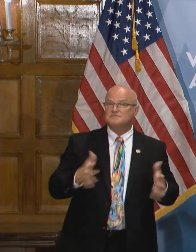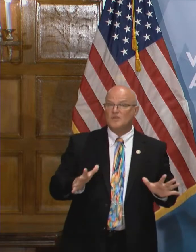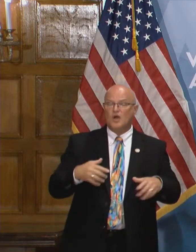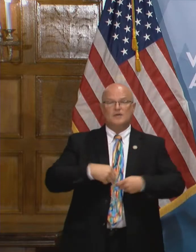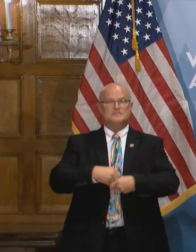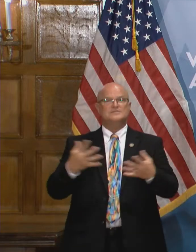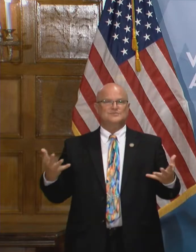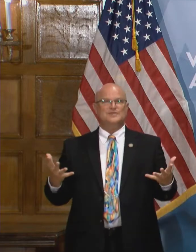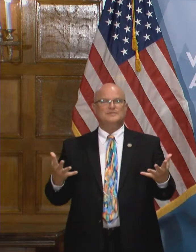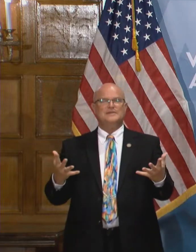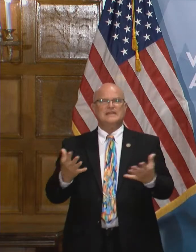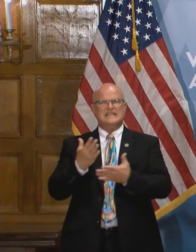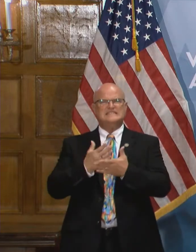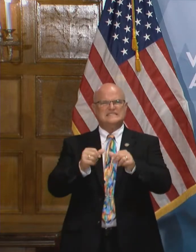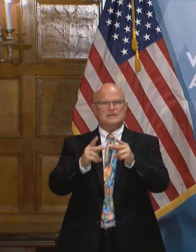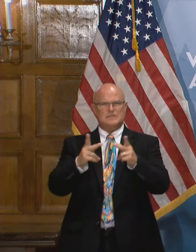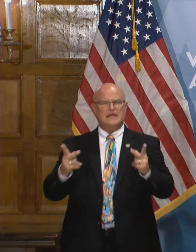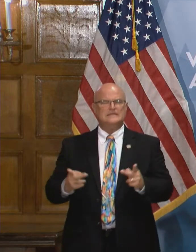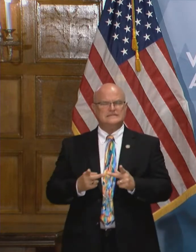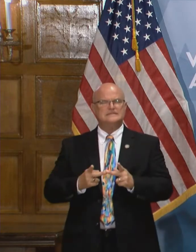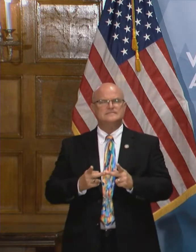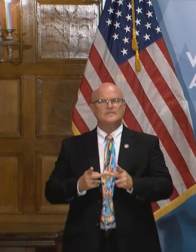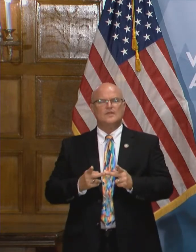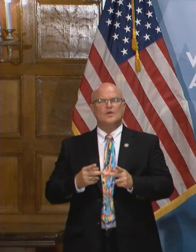been distributed in some areas.